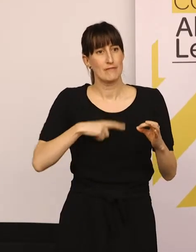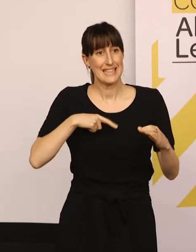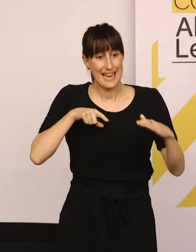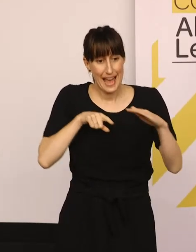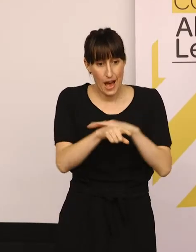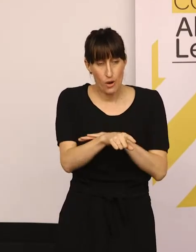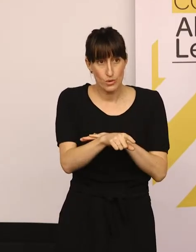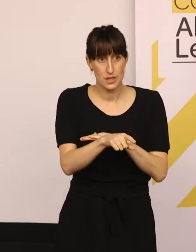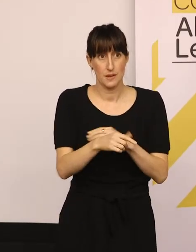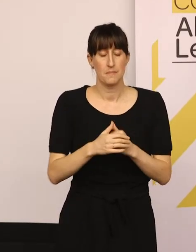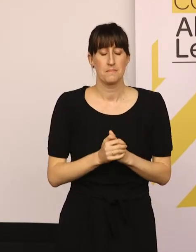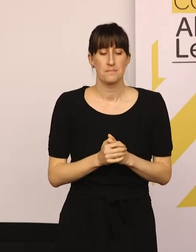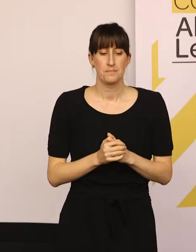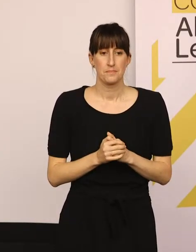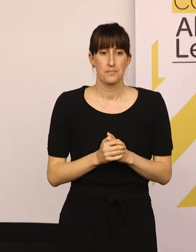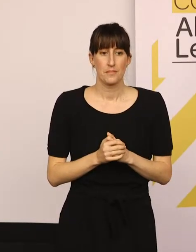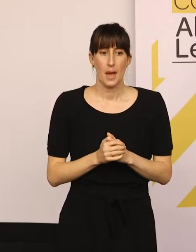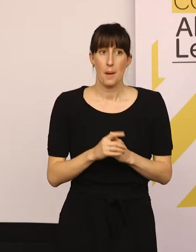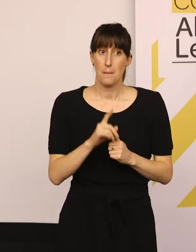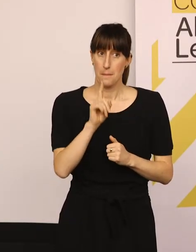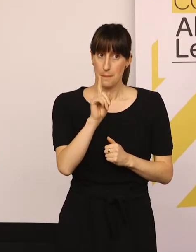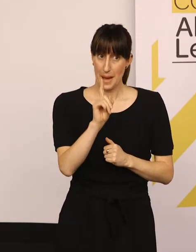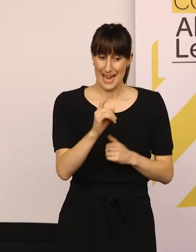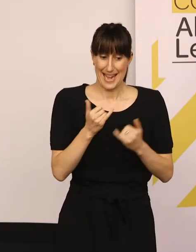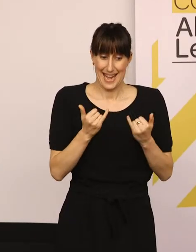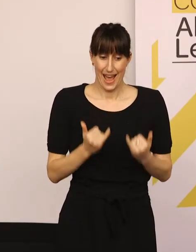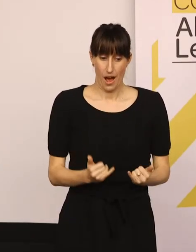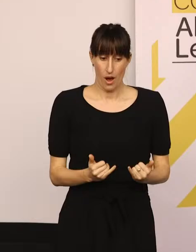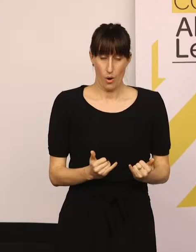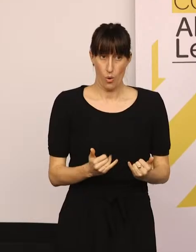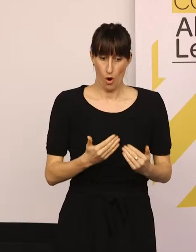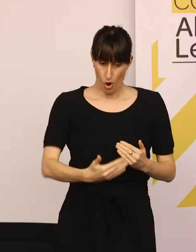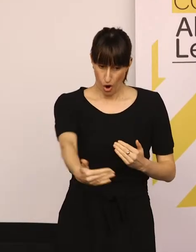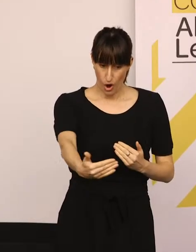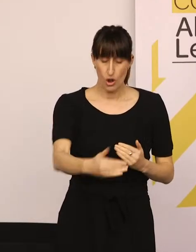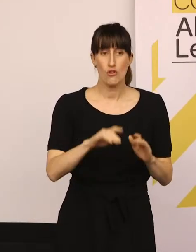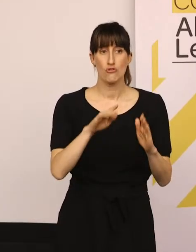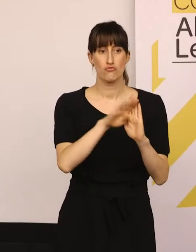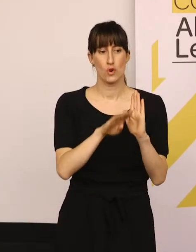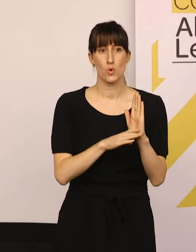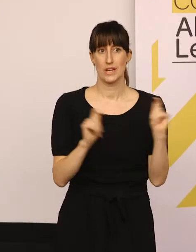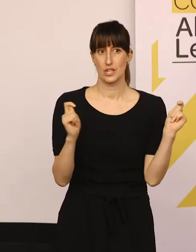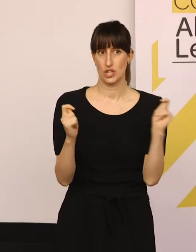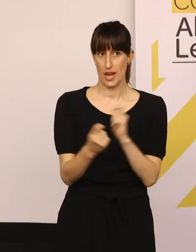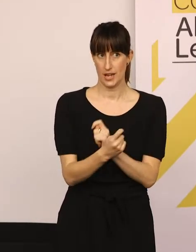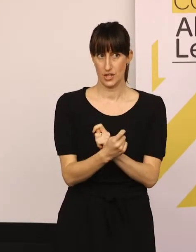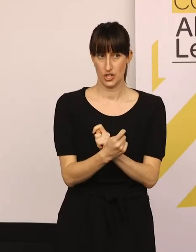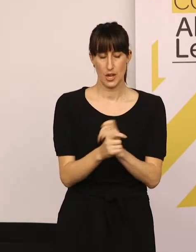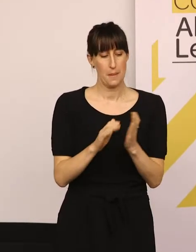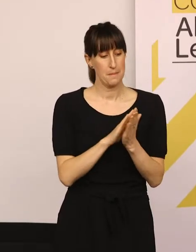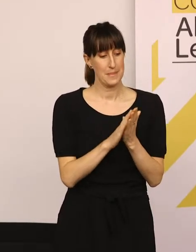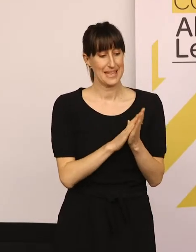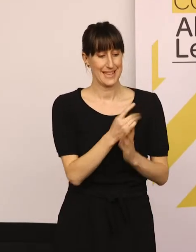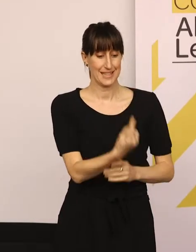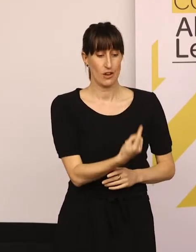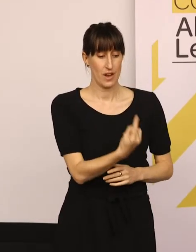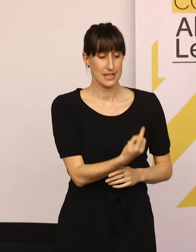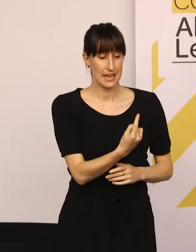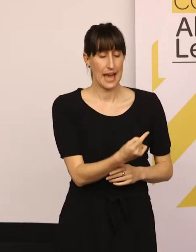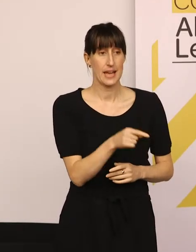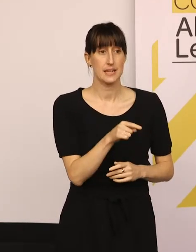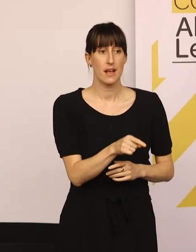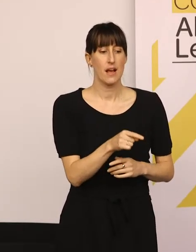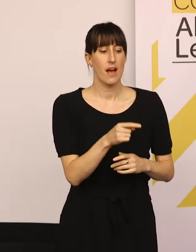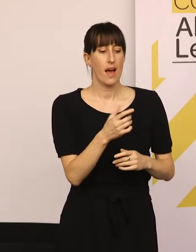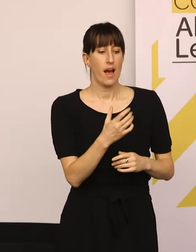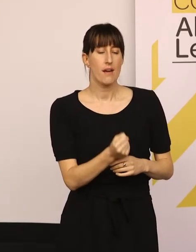the additional measures we've put in place from today, everyone in managed isolation, as I have mentioned before, will be tested twice during that period,